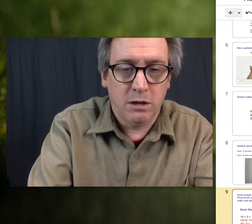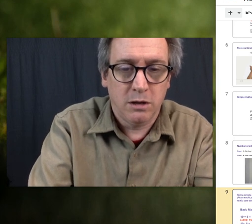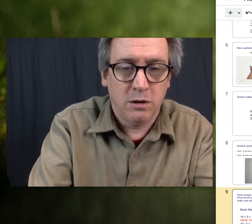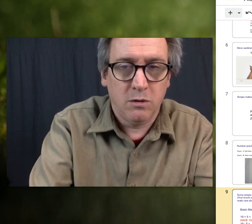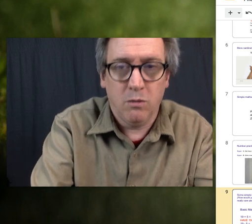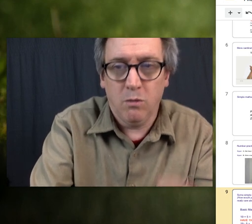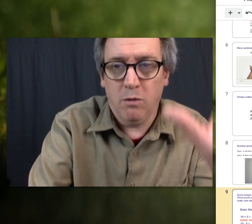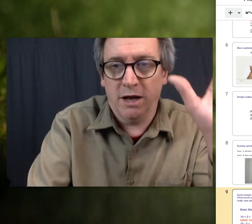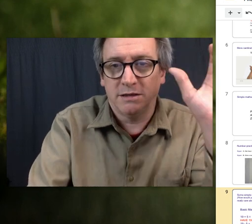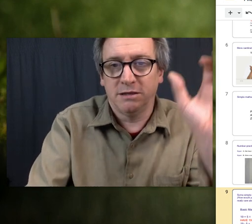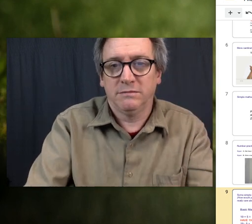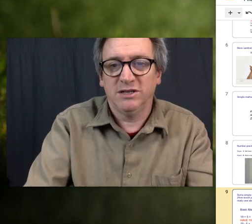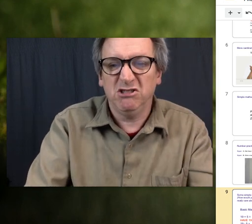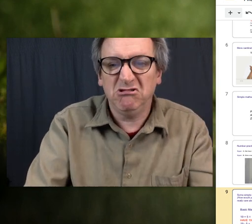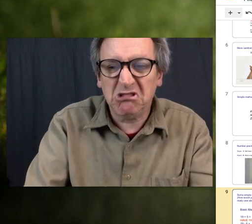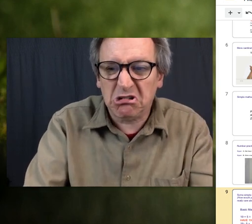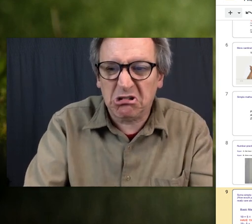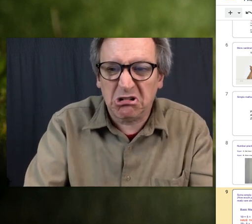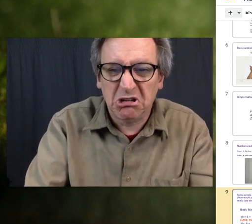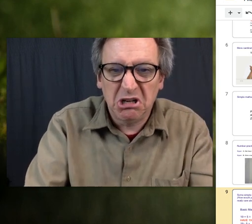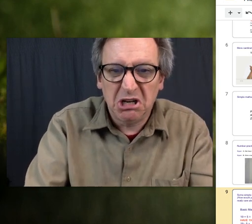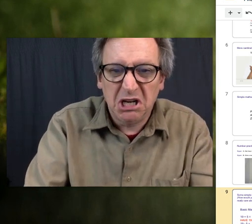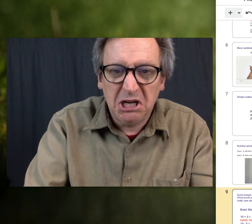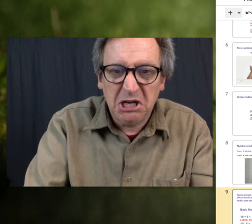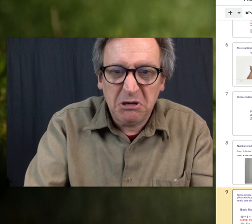Equal what?